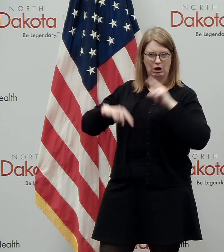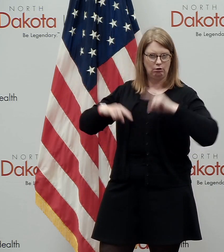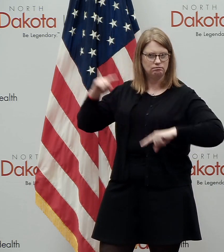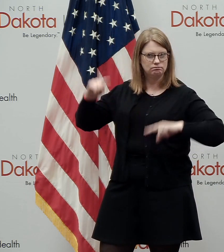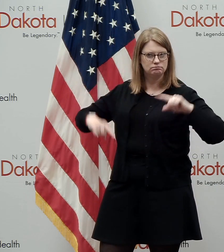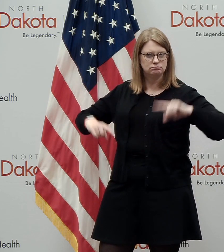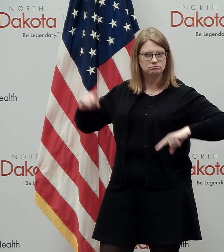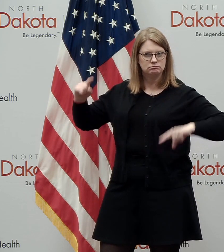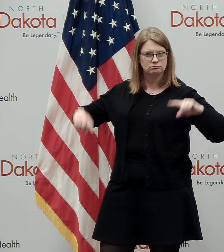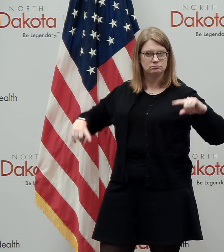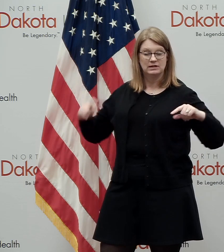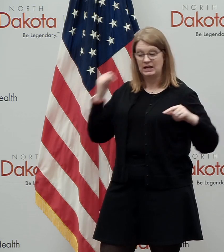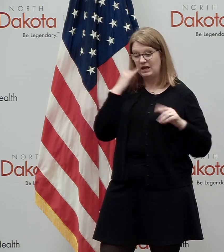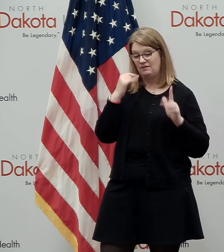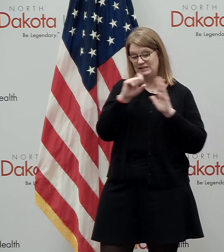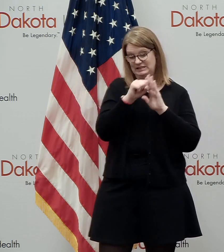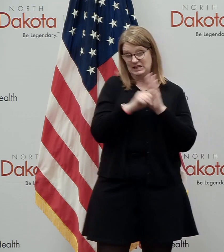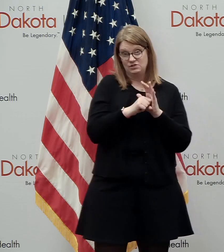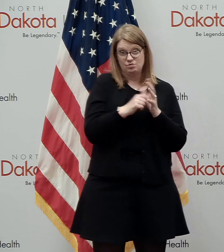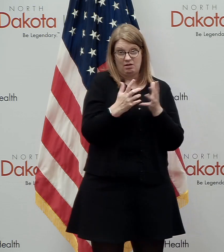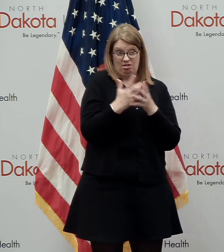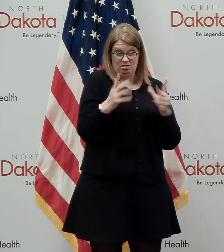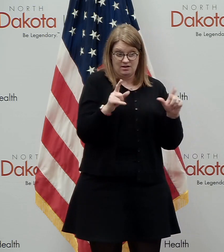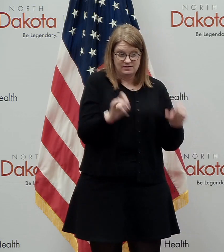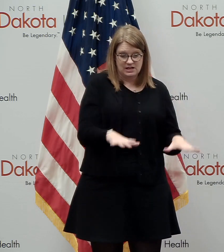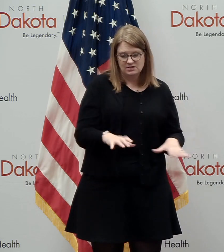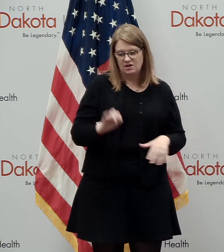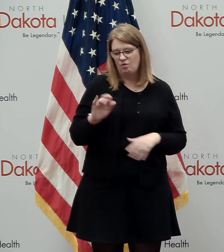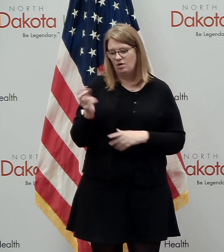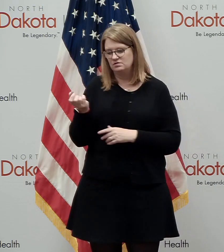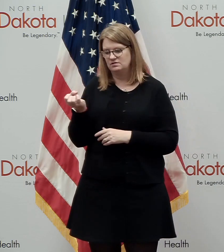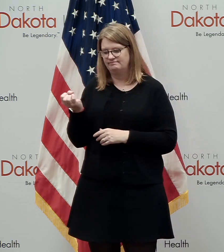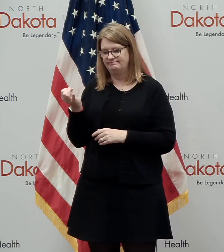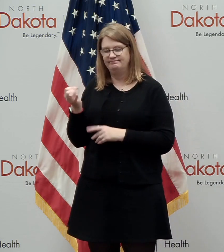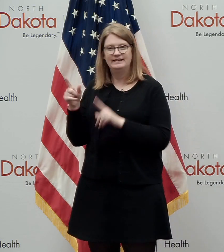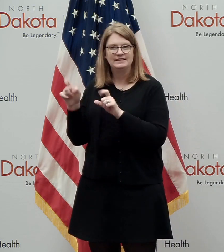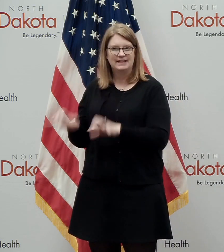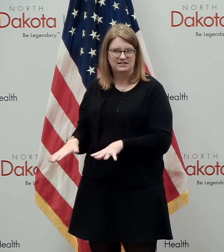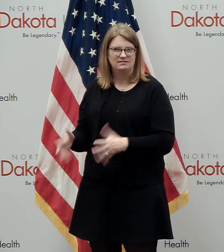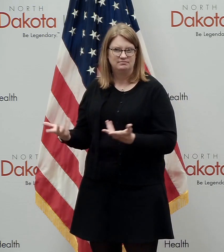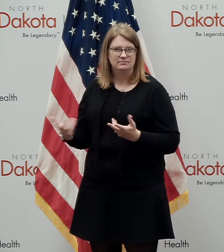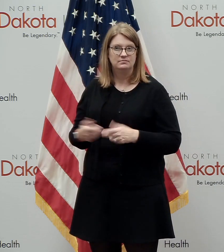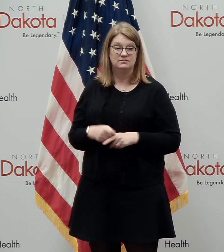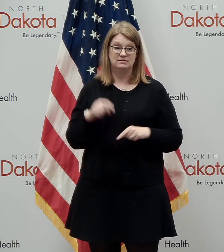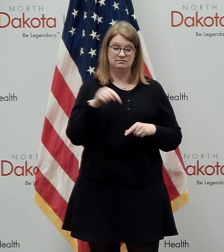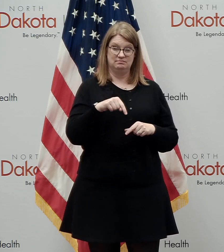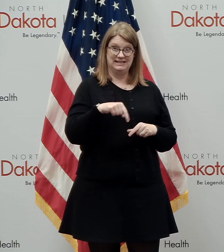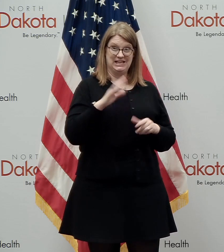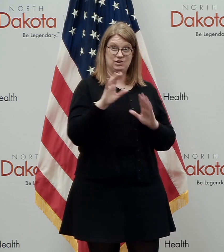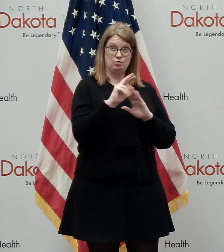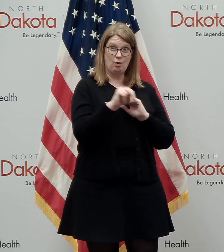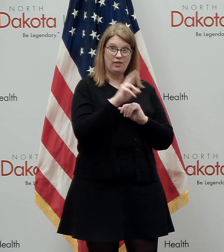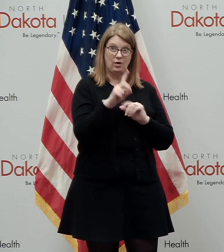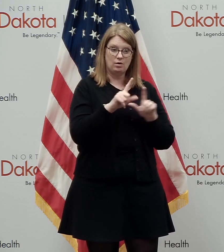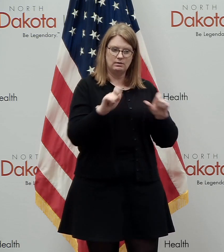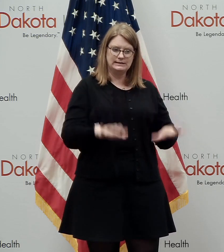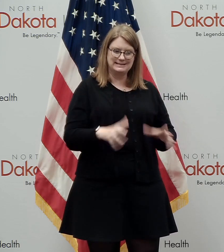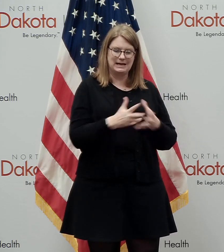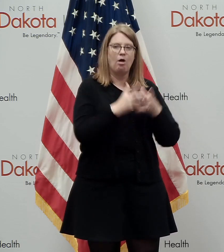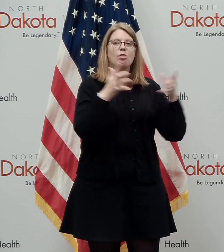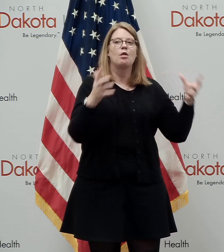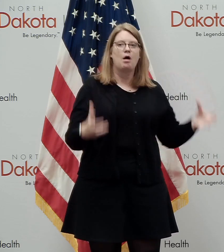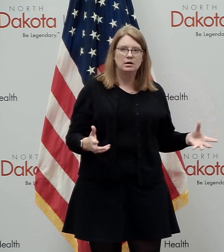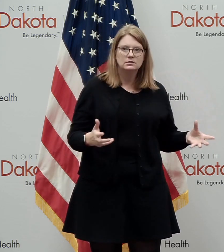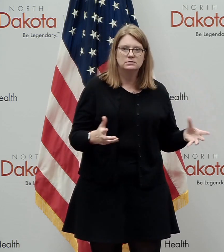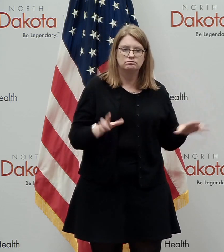is doing a lot of testing or not very little testing. And in a state like ours where we're doing a lot of testing, particularly when we're doing some